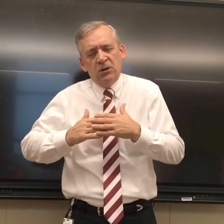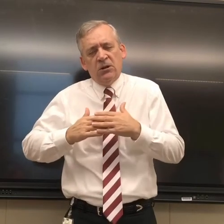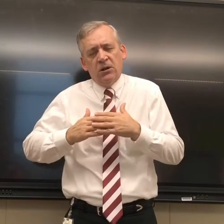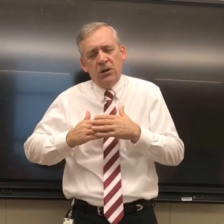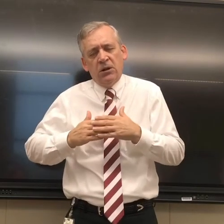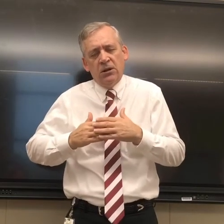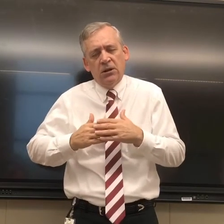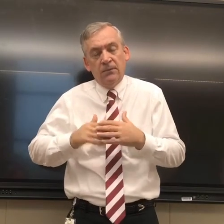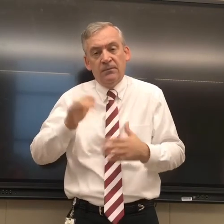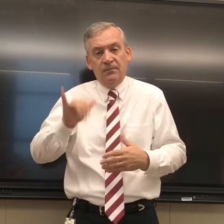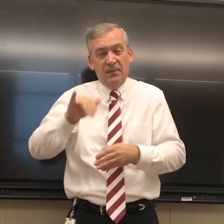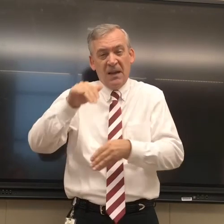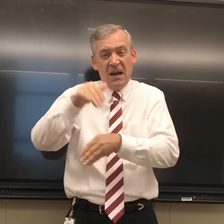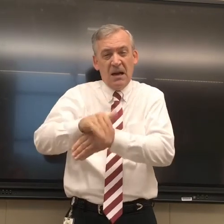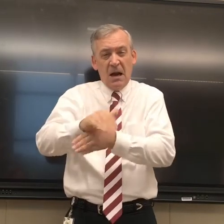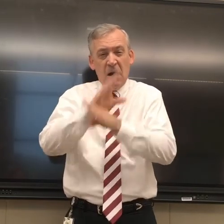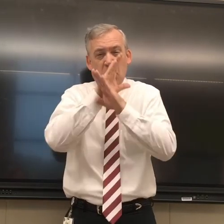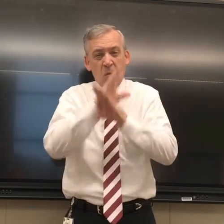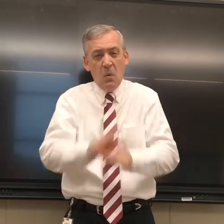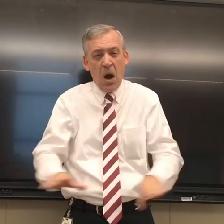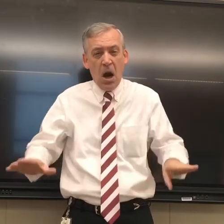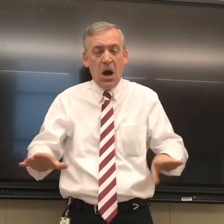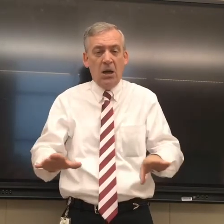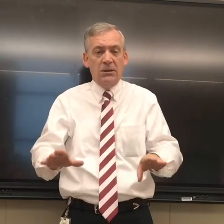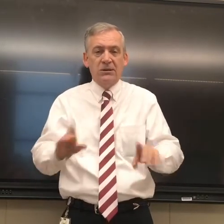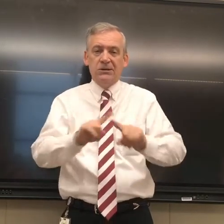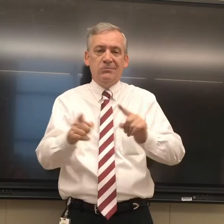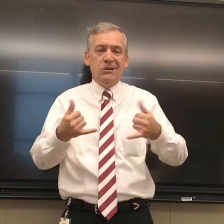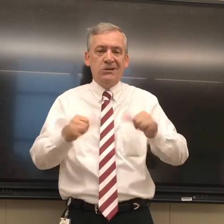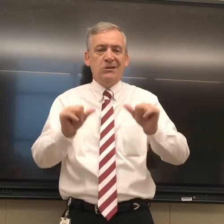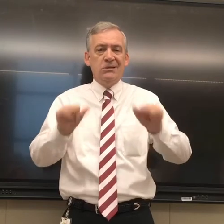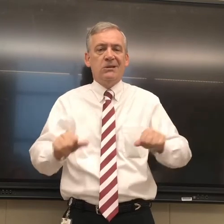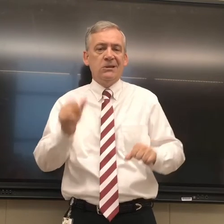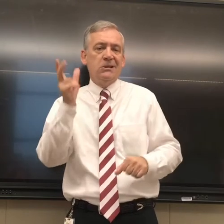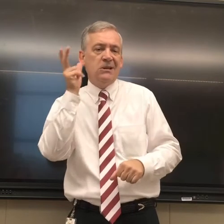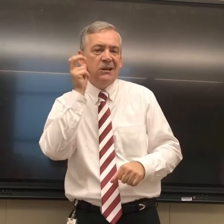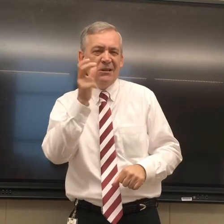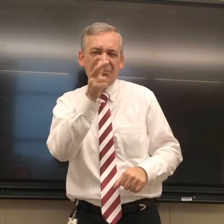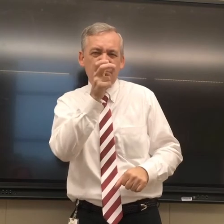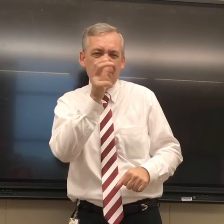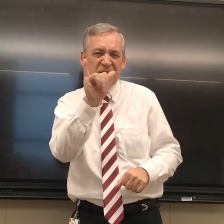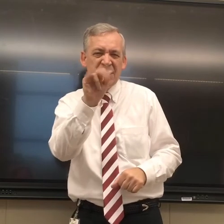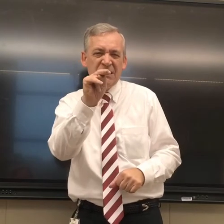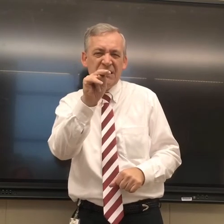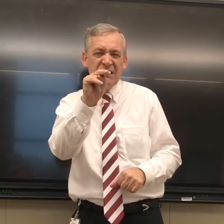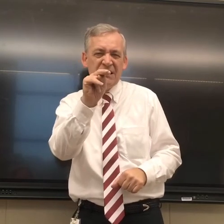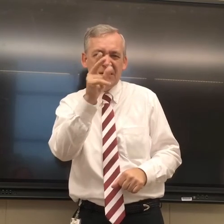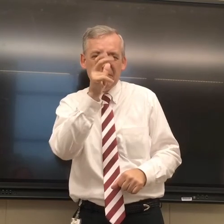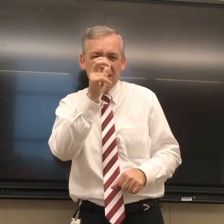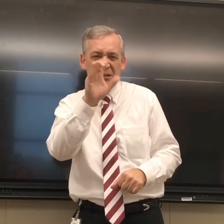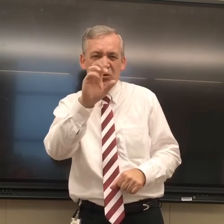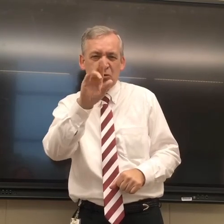The night was silent now, except for the sound of the crickets and of Joey's soft breathing.